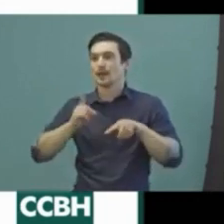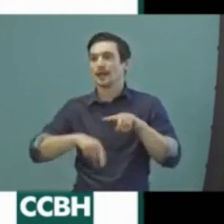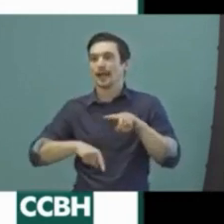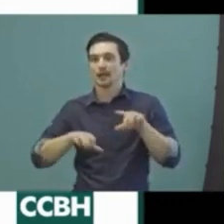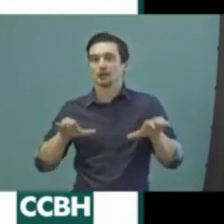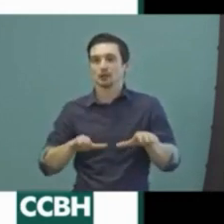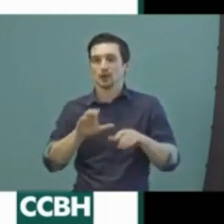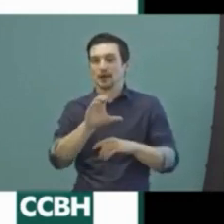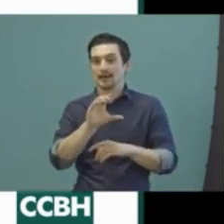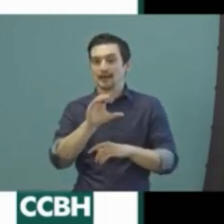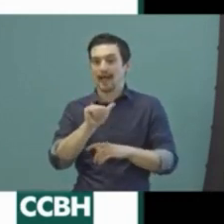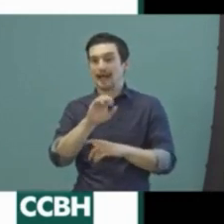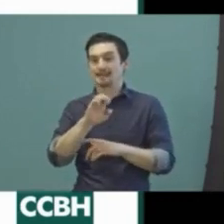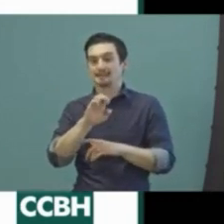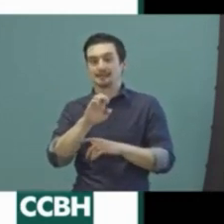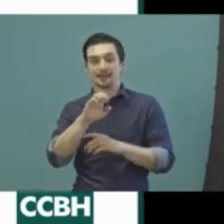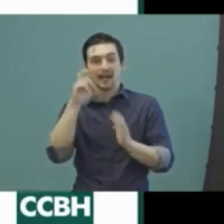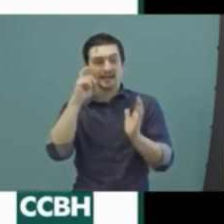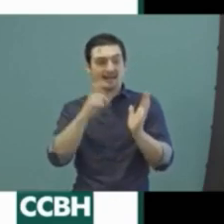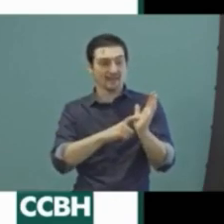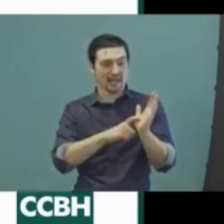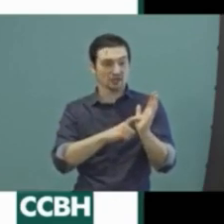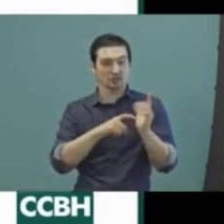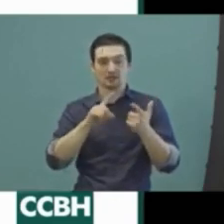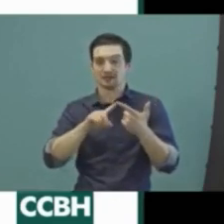identification, contact tracing,